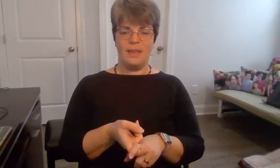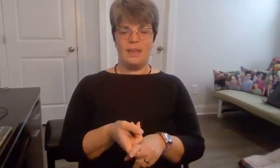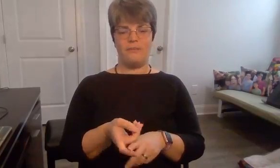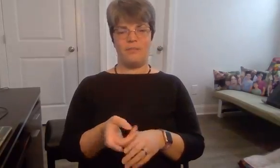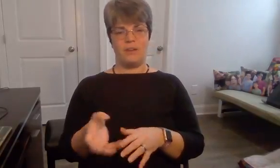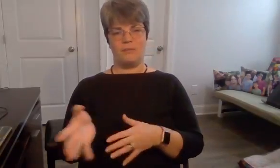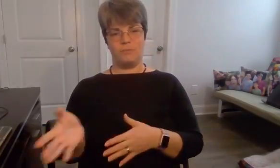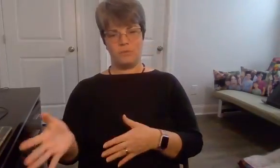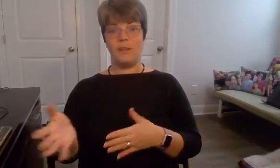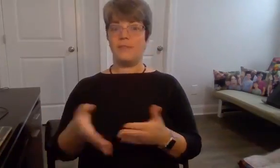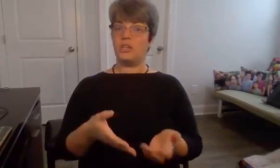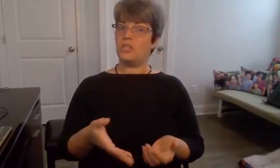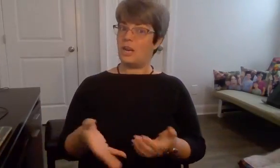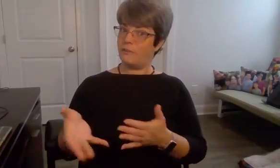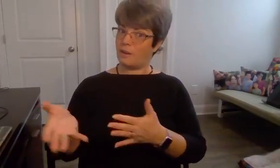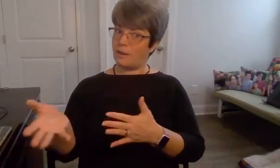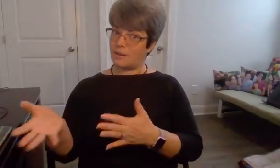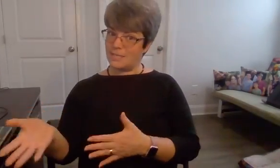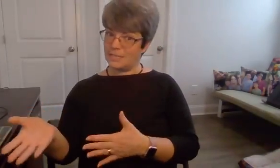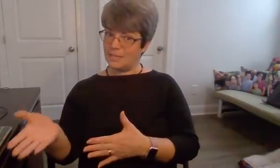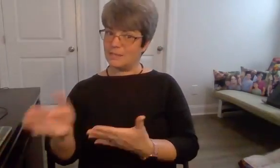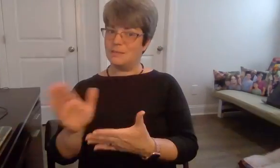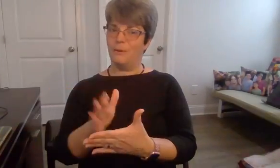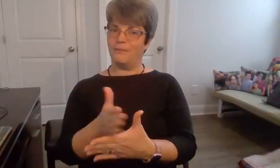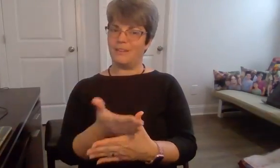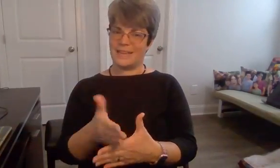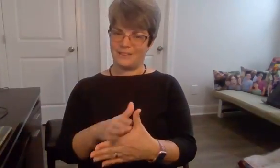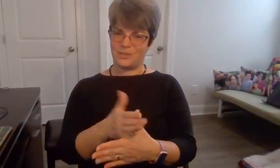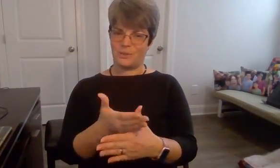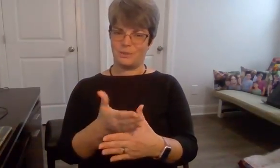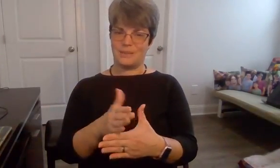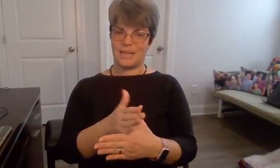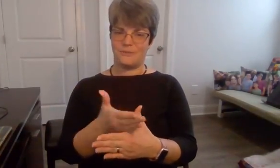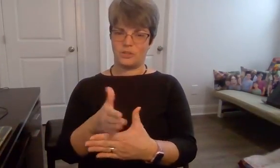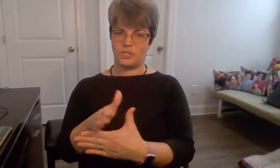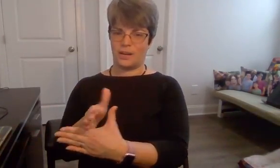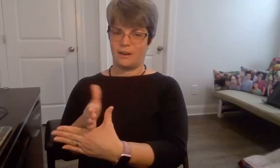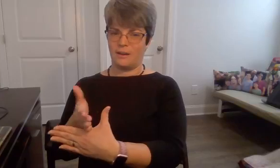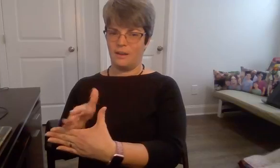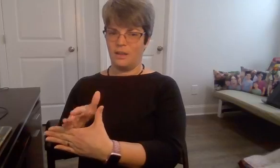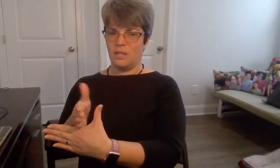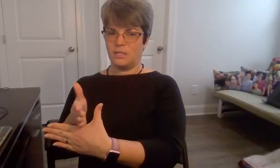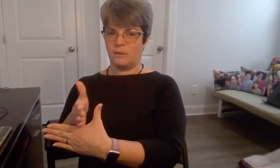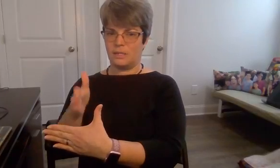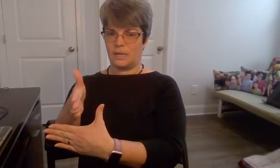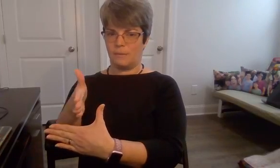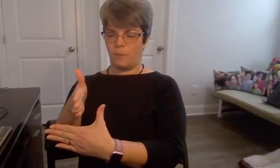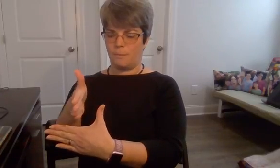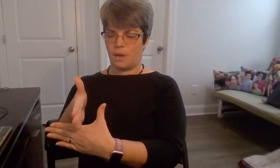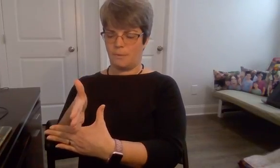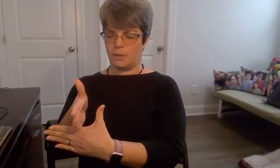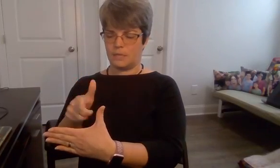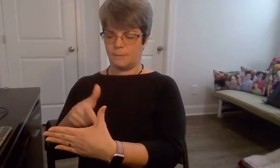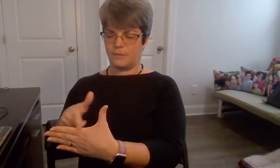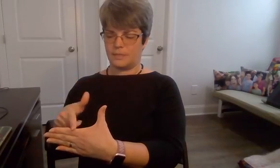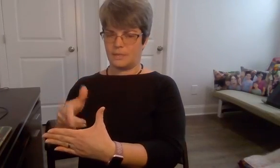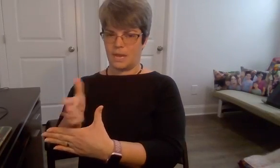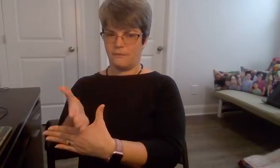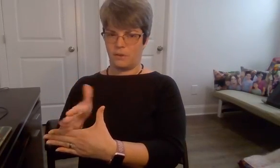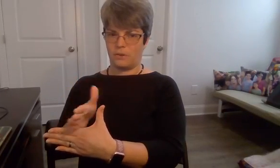Mm-hmm. If they share very nicely, that's a perfect time to show them the sign for share. So it's one palm on top of the side of your other hand